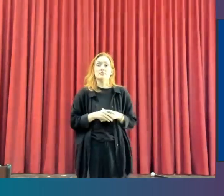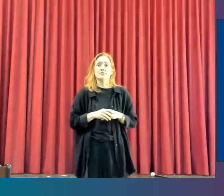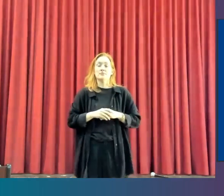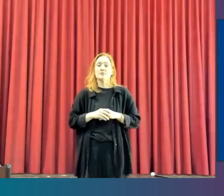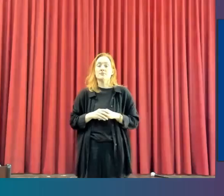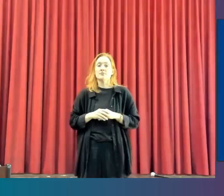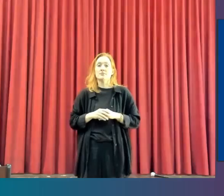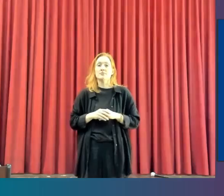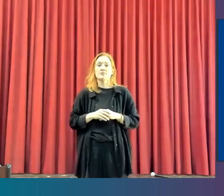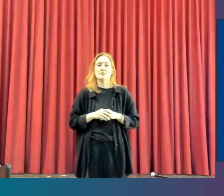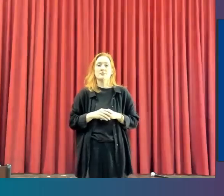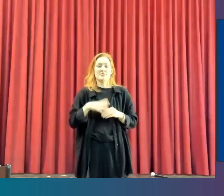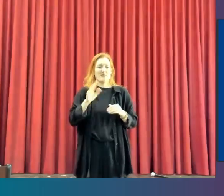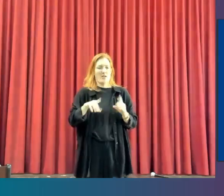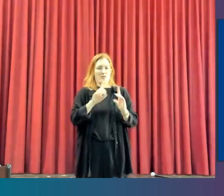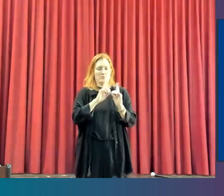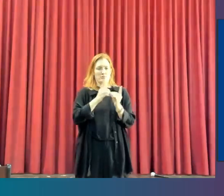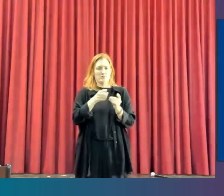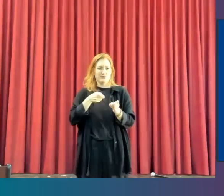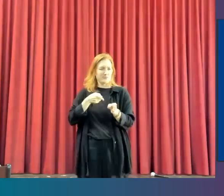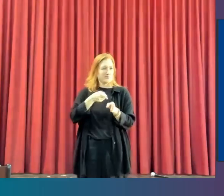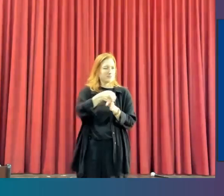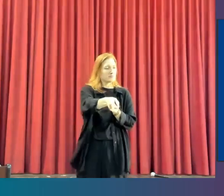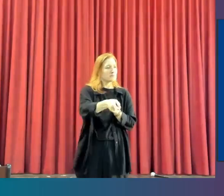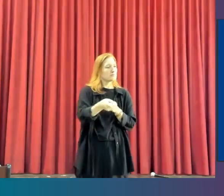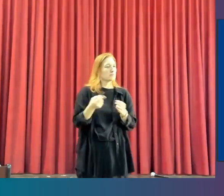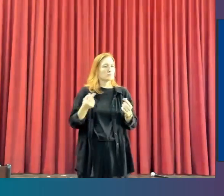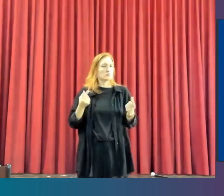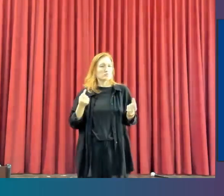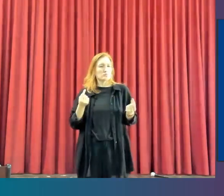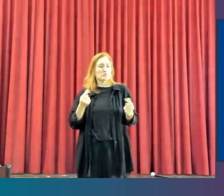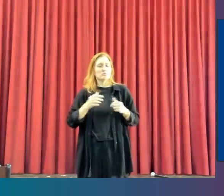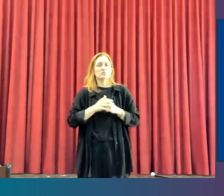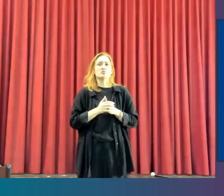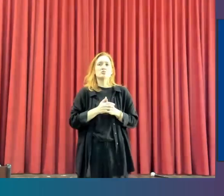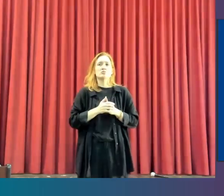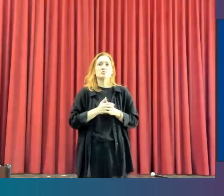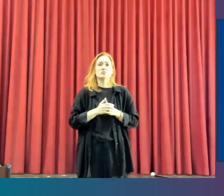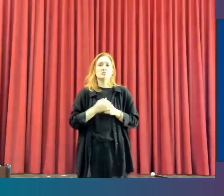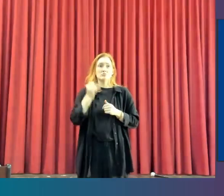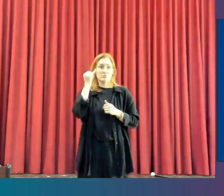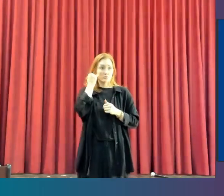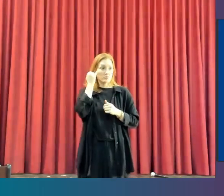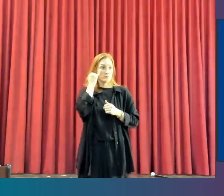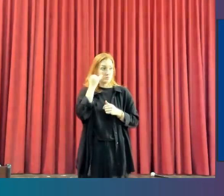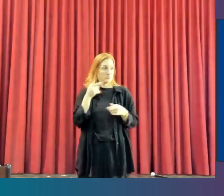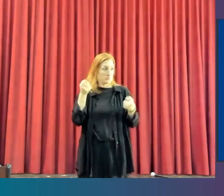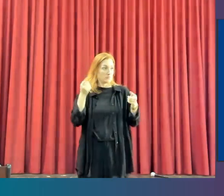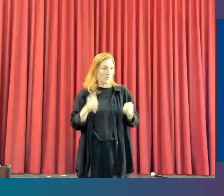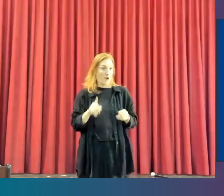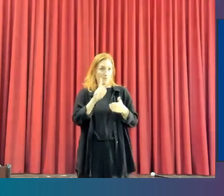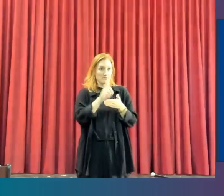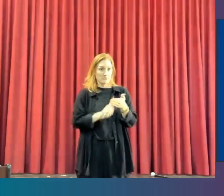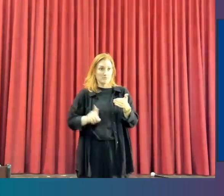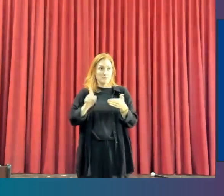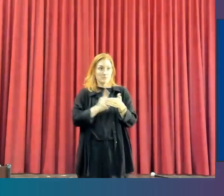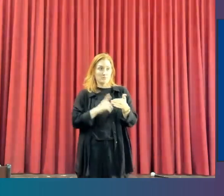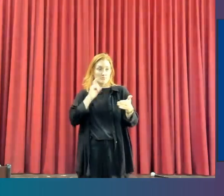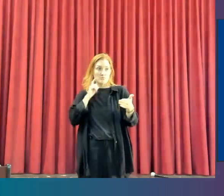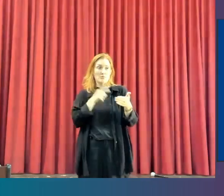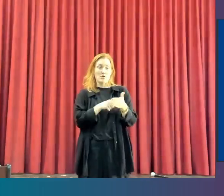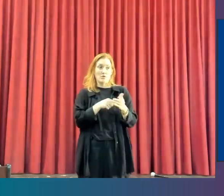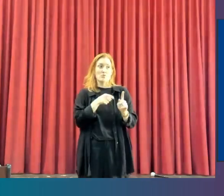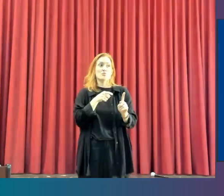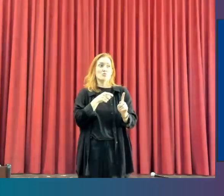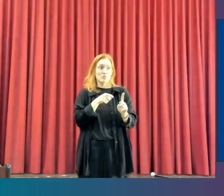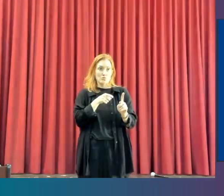And what these departments can really do is if someone is being discriminated against, and we think that there is a